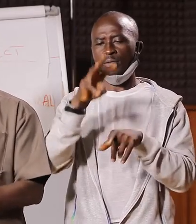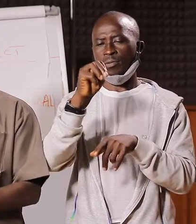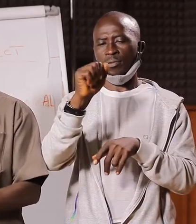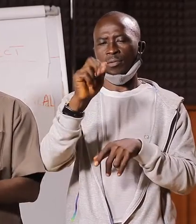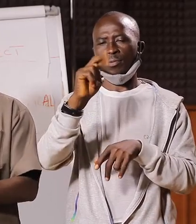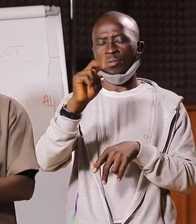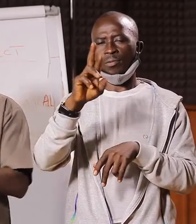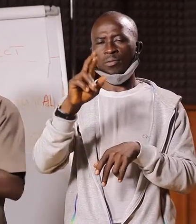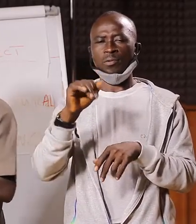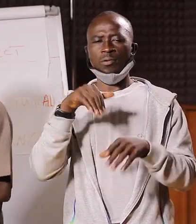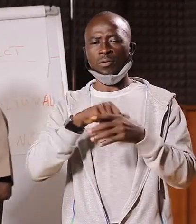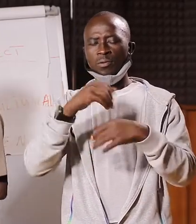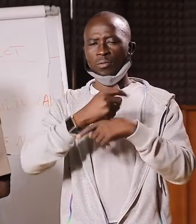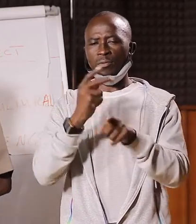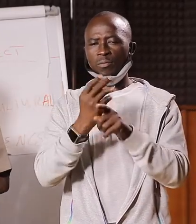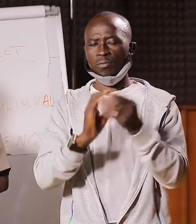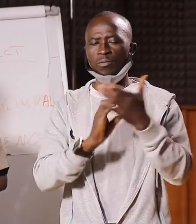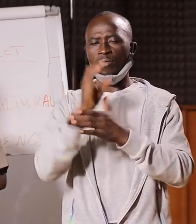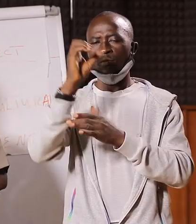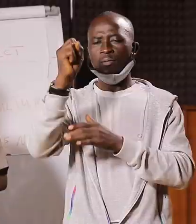in the productions of our crops.